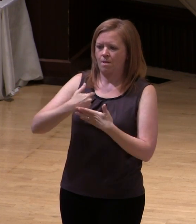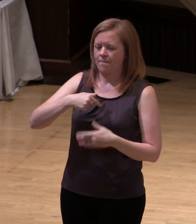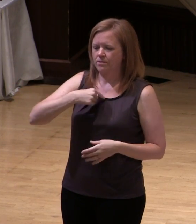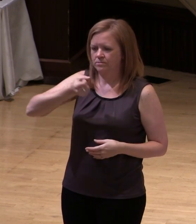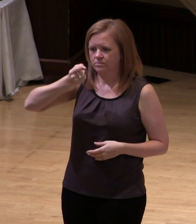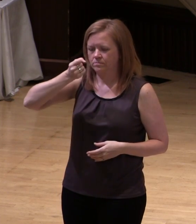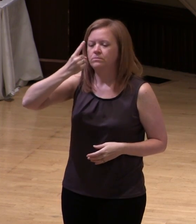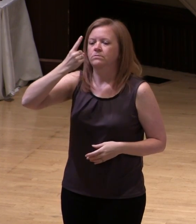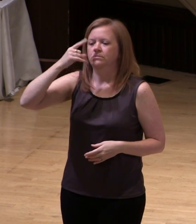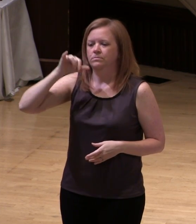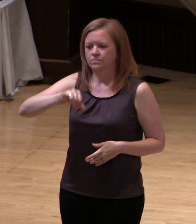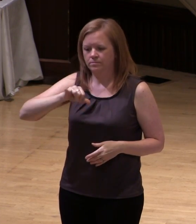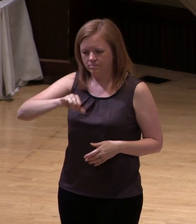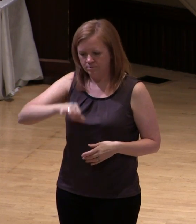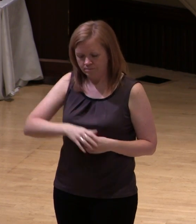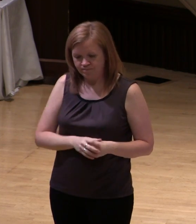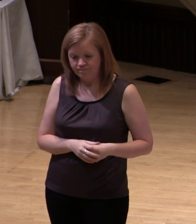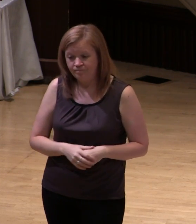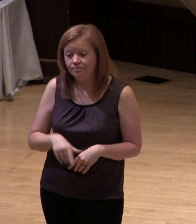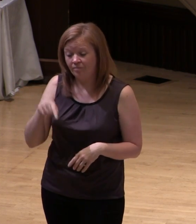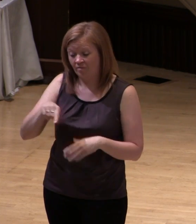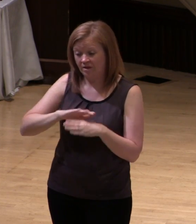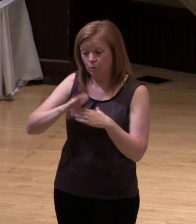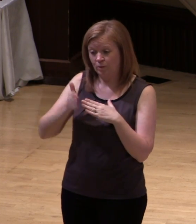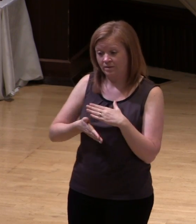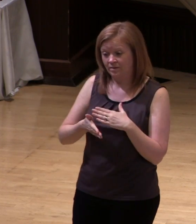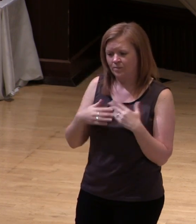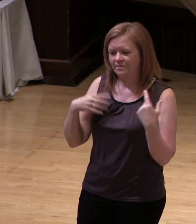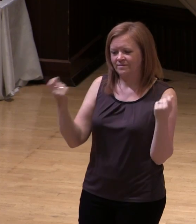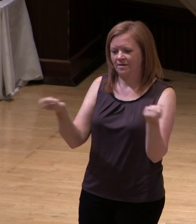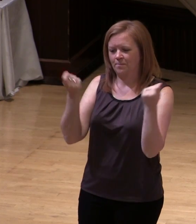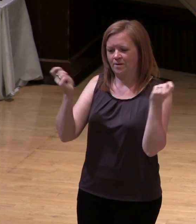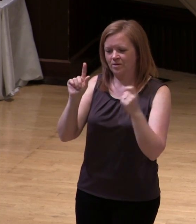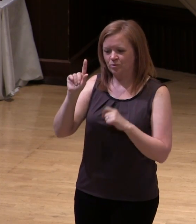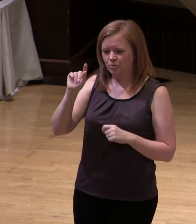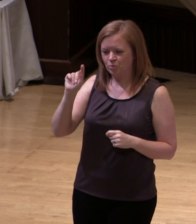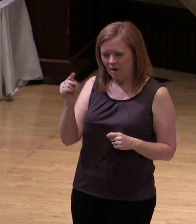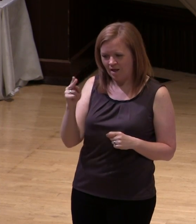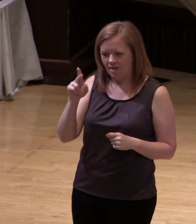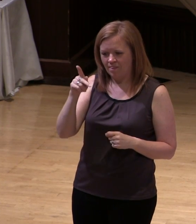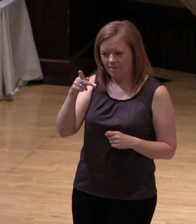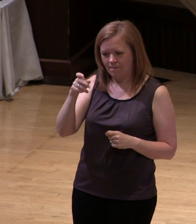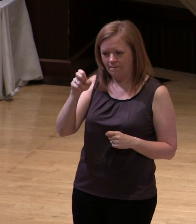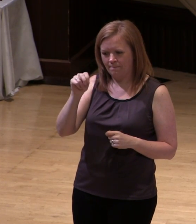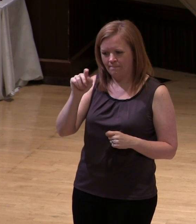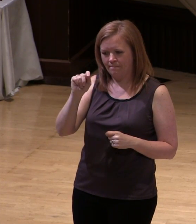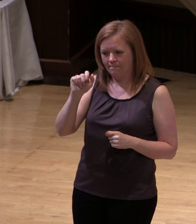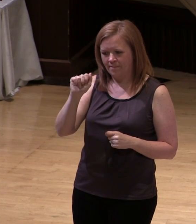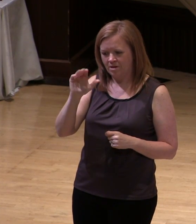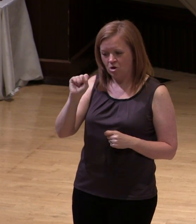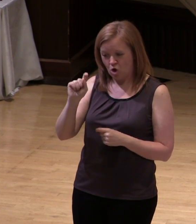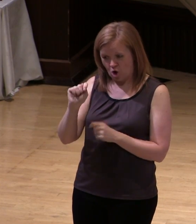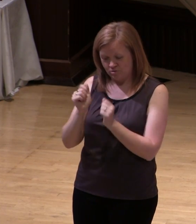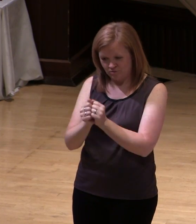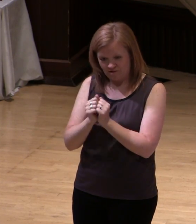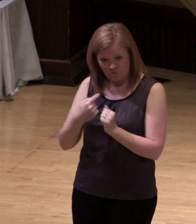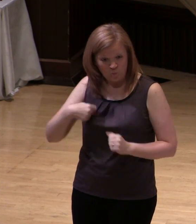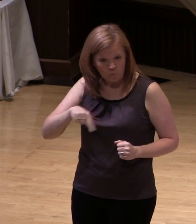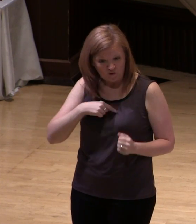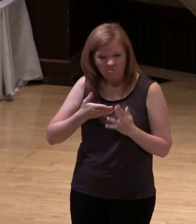understand. This weekend we celebrate our 20th Pentecost together. We've been through a lot